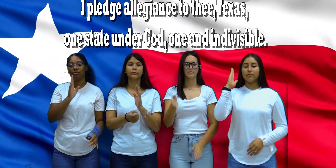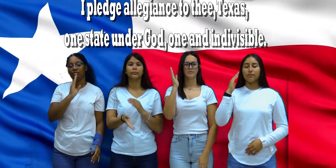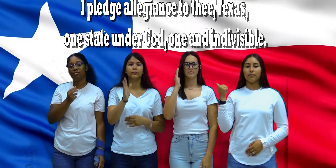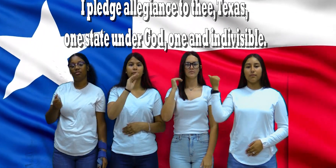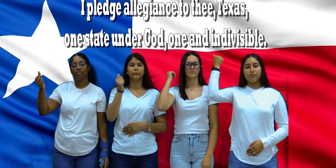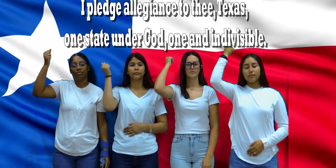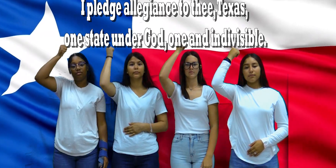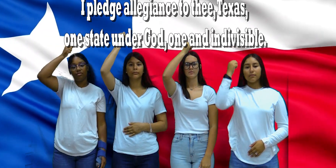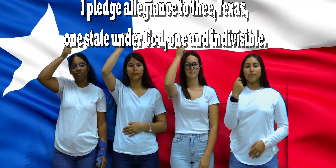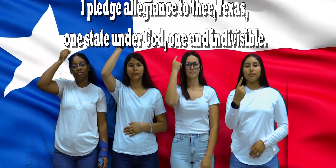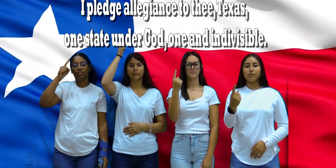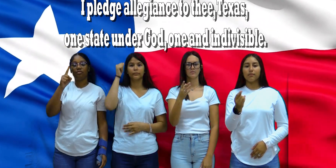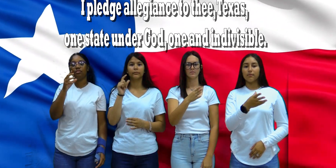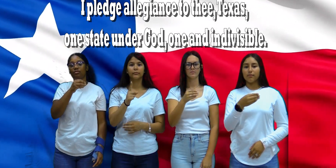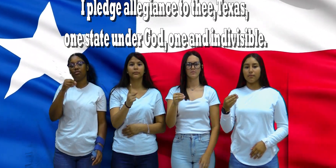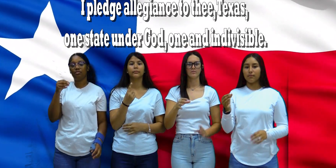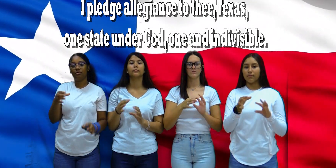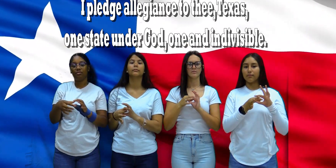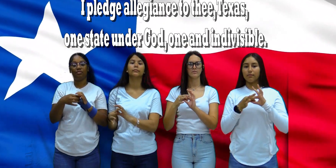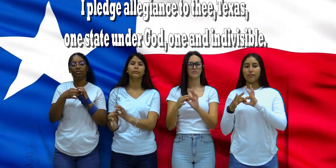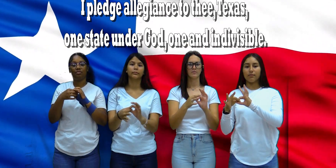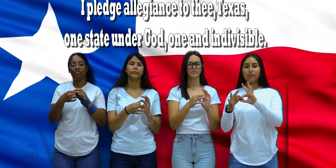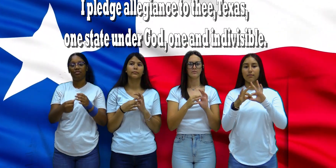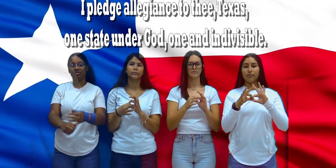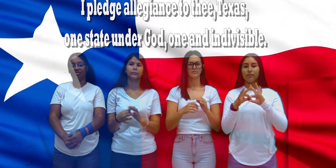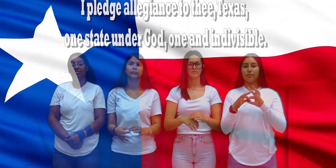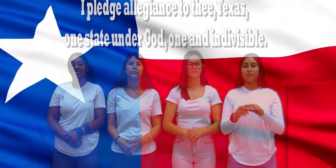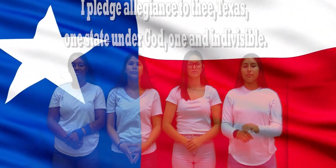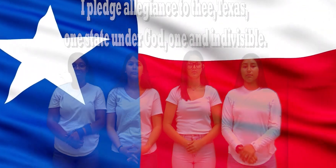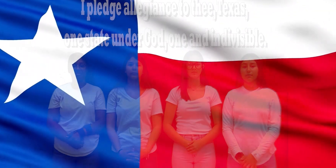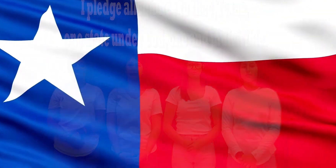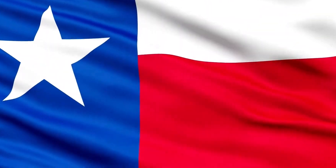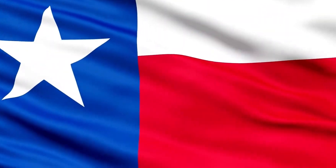under God, one and indivisible.